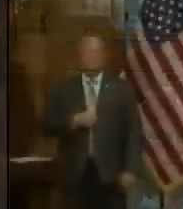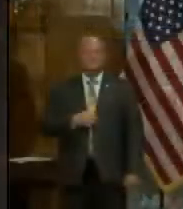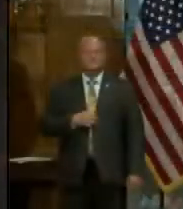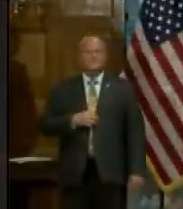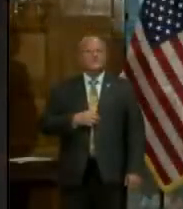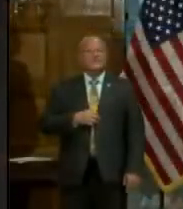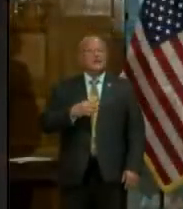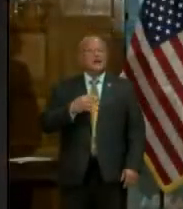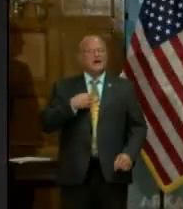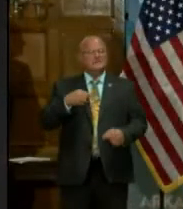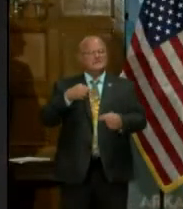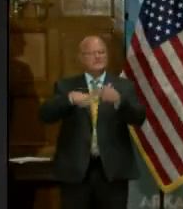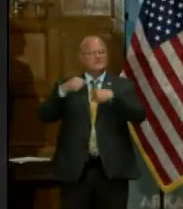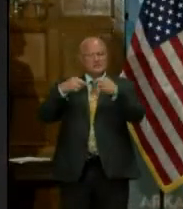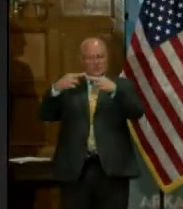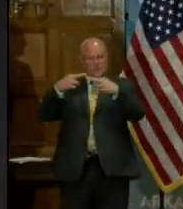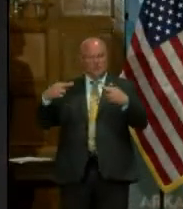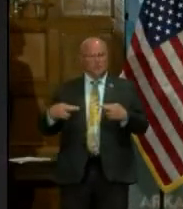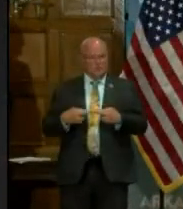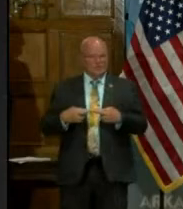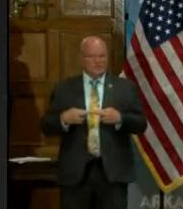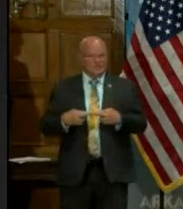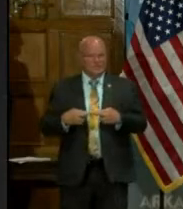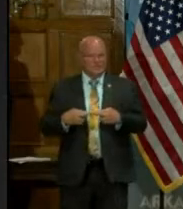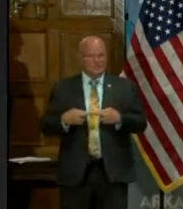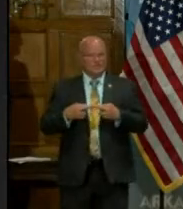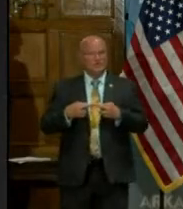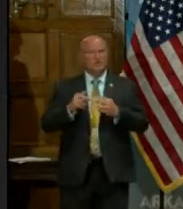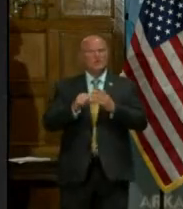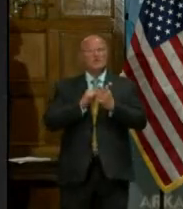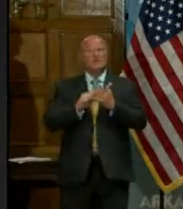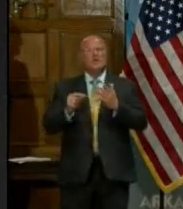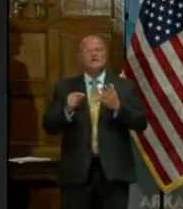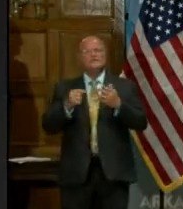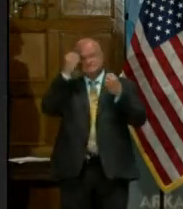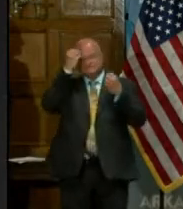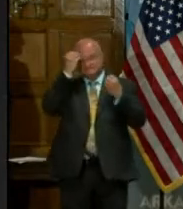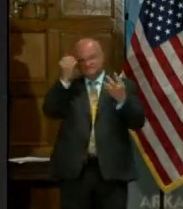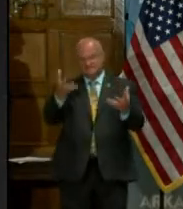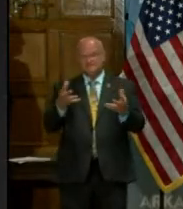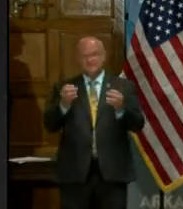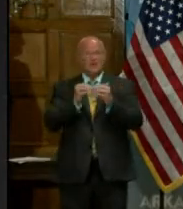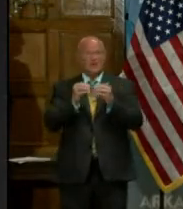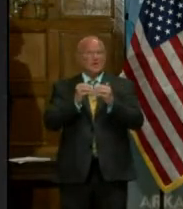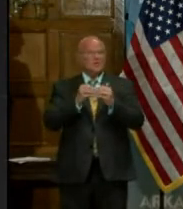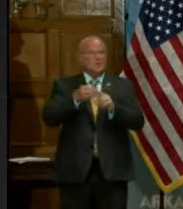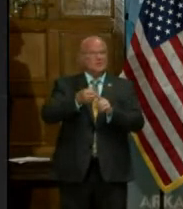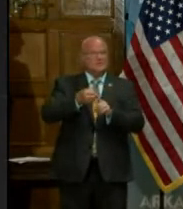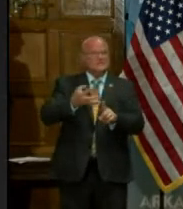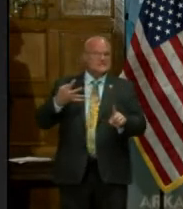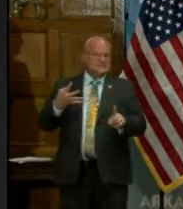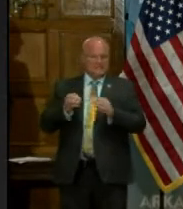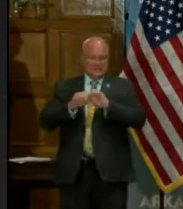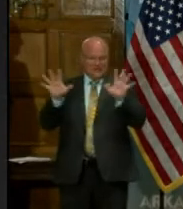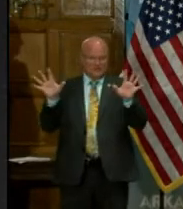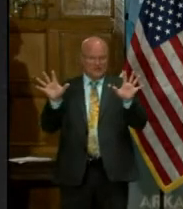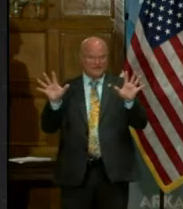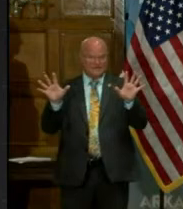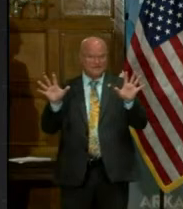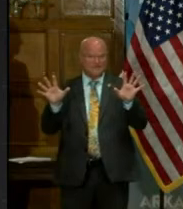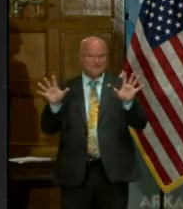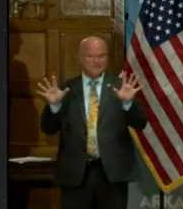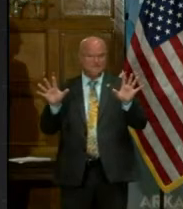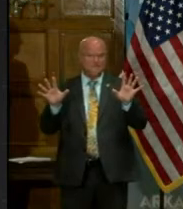I want to go back through the regional graphs here just to give a little bit more detailed clarifying.